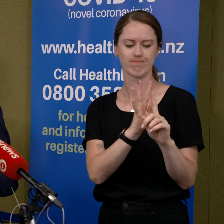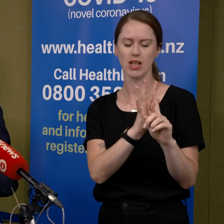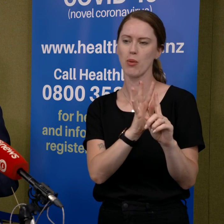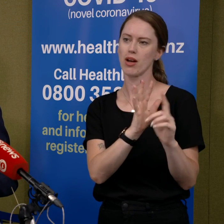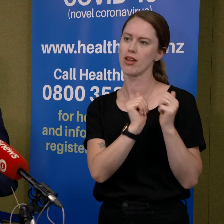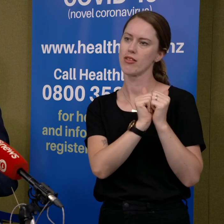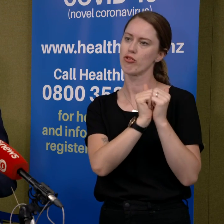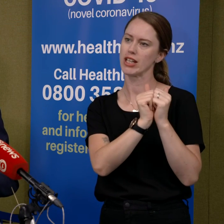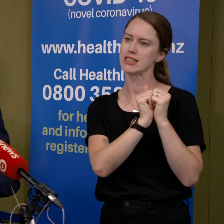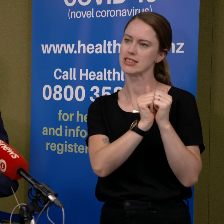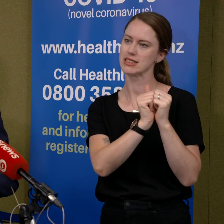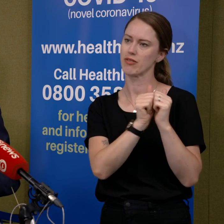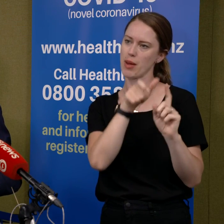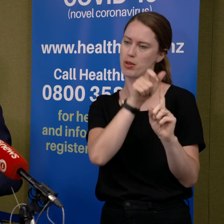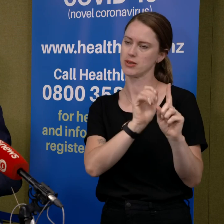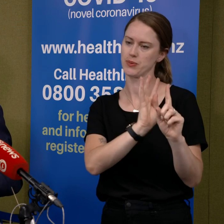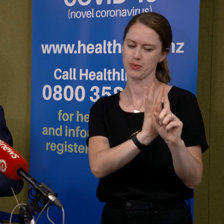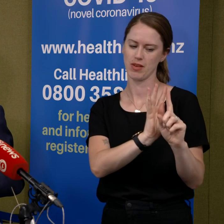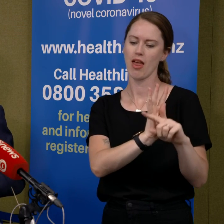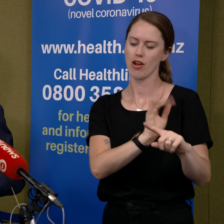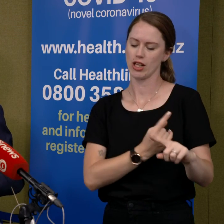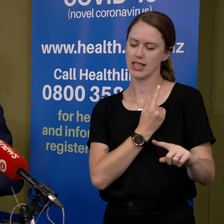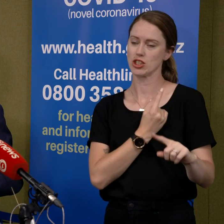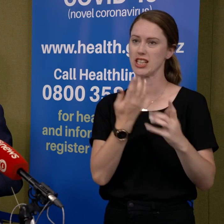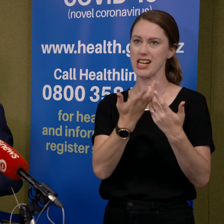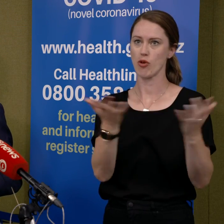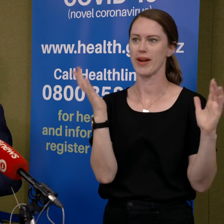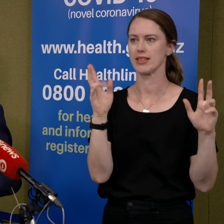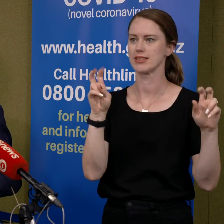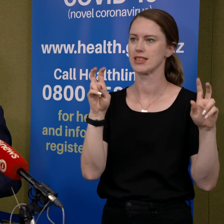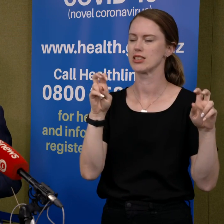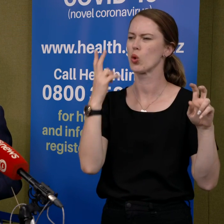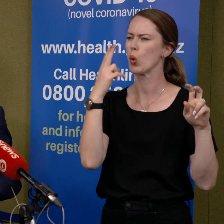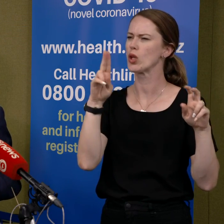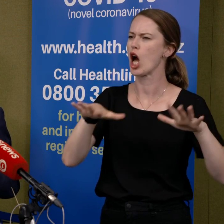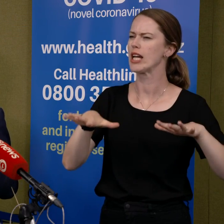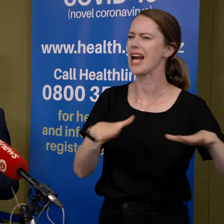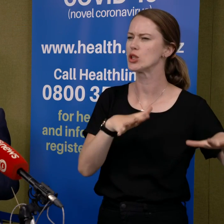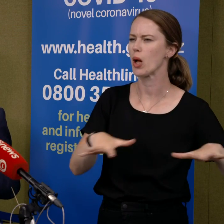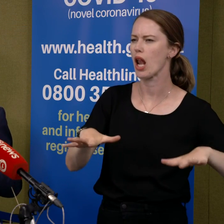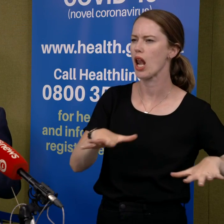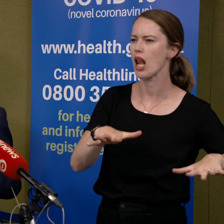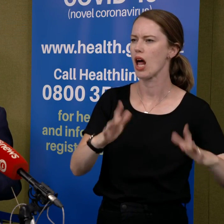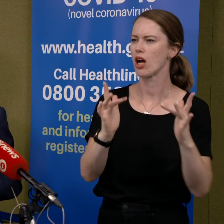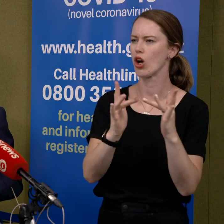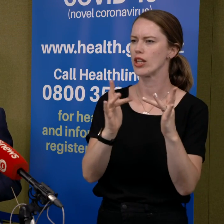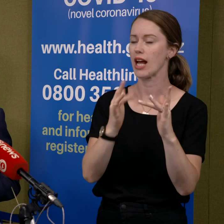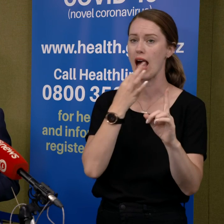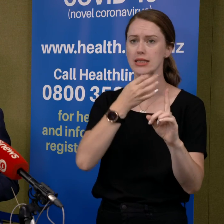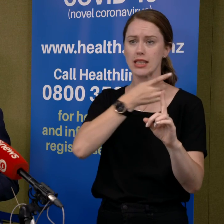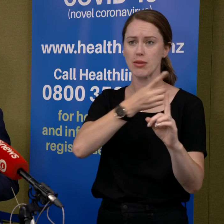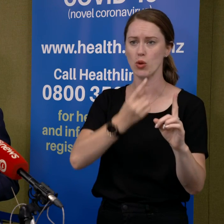of the index case there. The others, everyone else was classified as a casual contact, so we're not requiring or asking them to